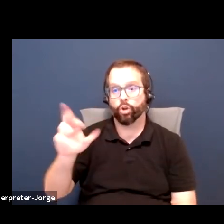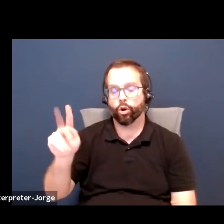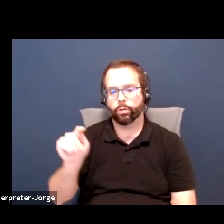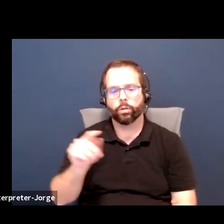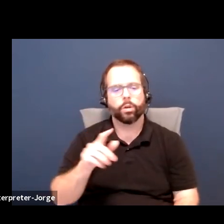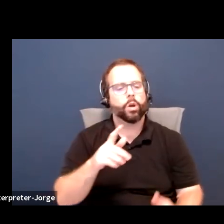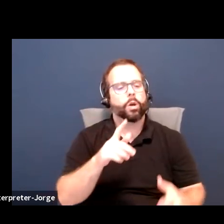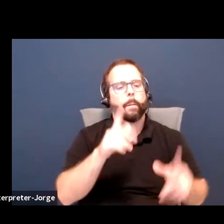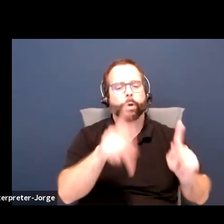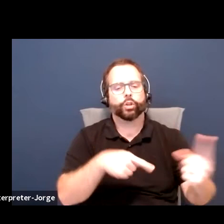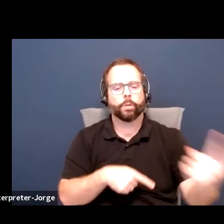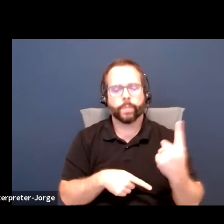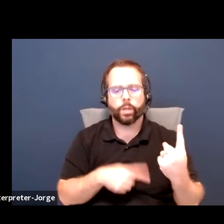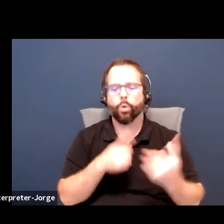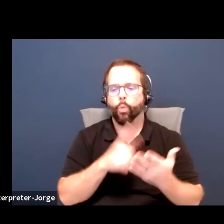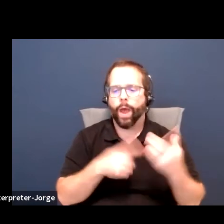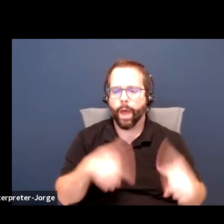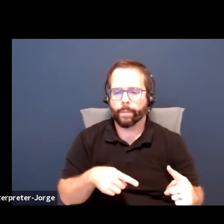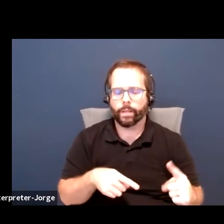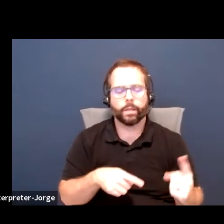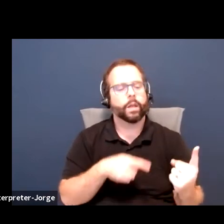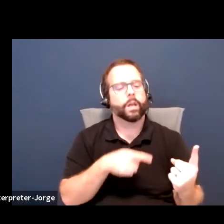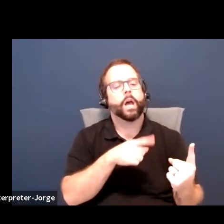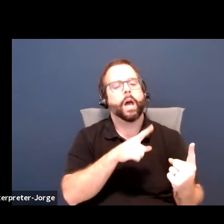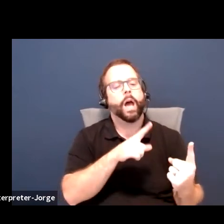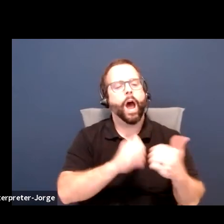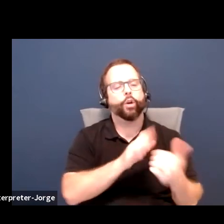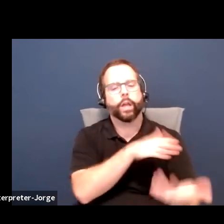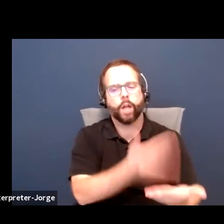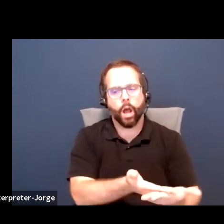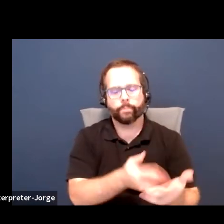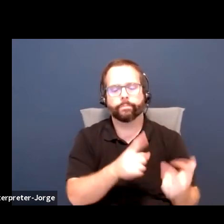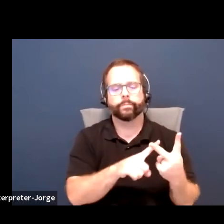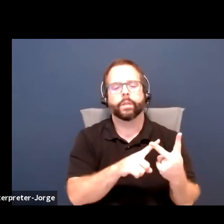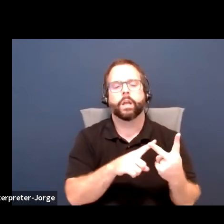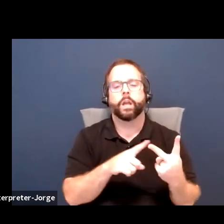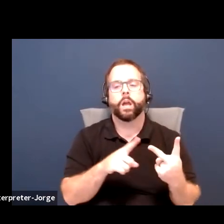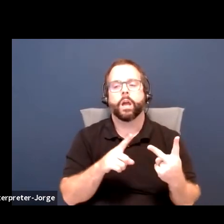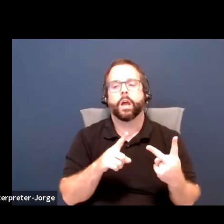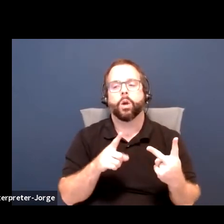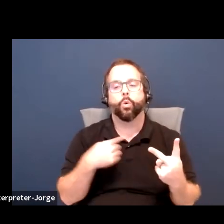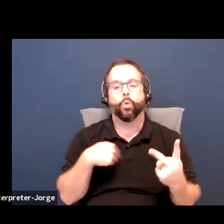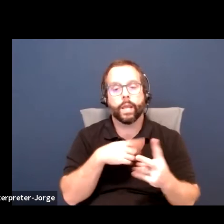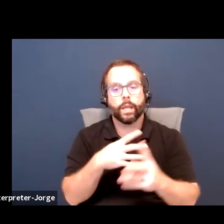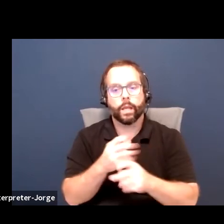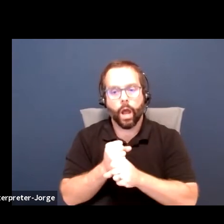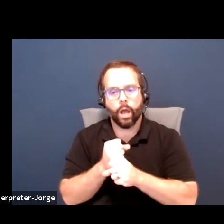in, how they got there, how did we get them as a consumer patient in the hospital,